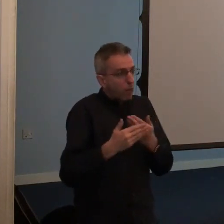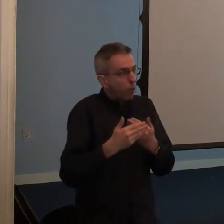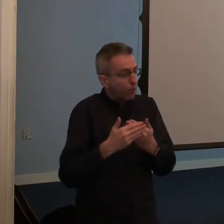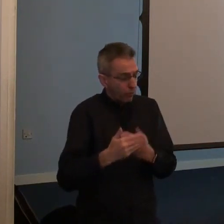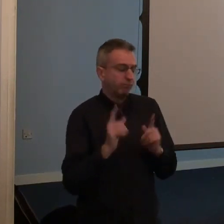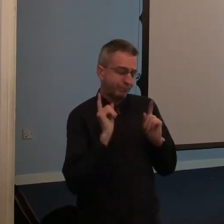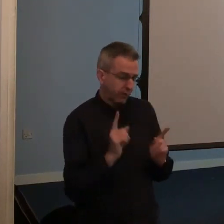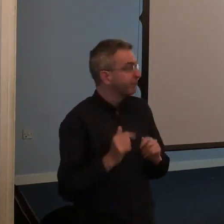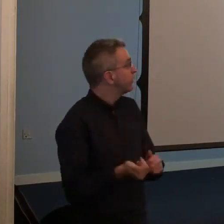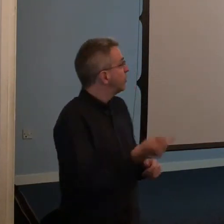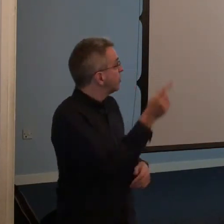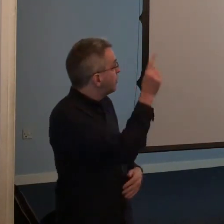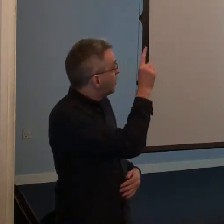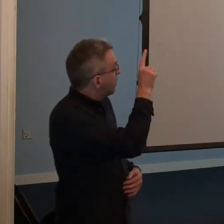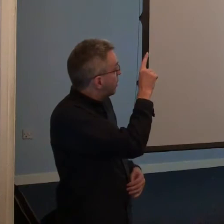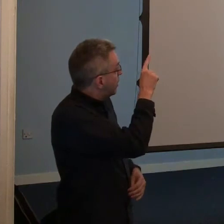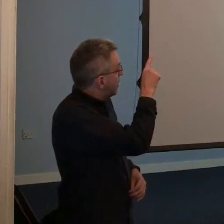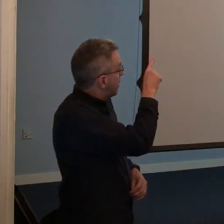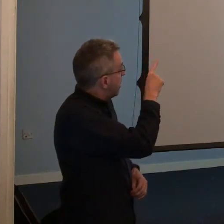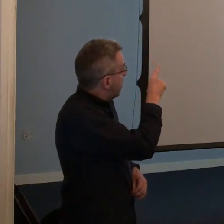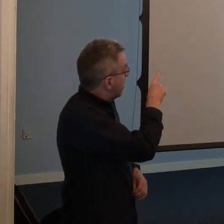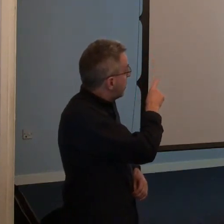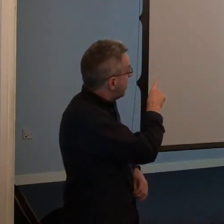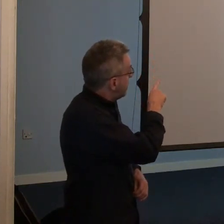community that people are volunteering for this and that there have been some improvements.